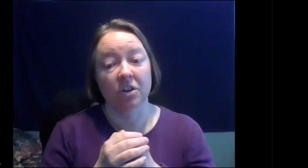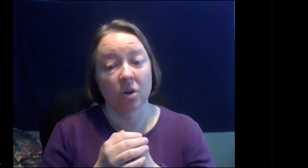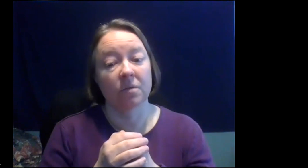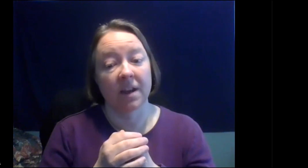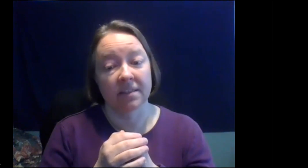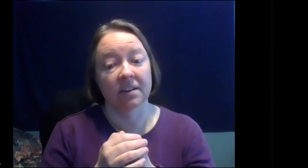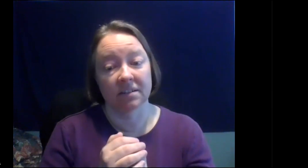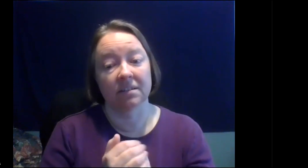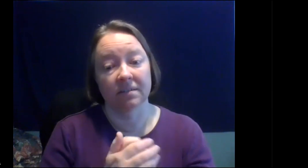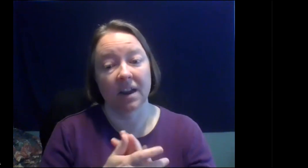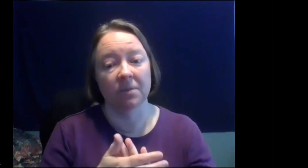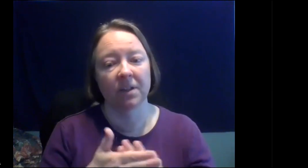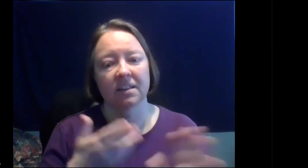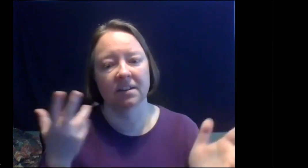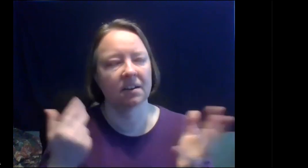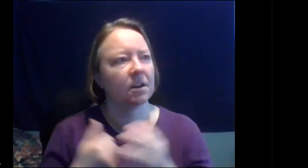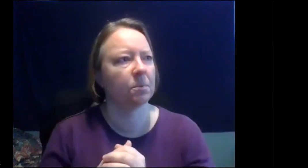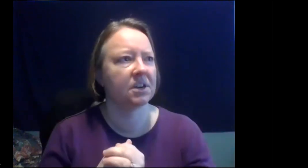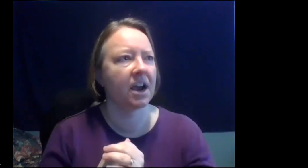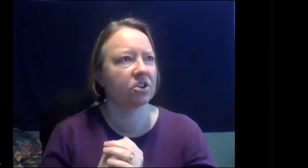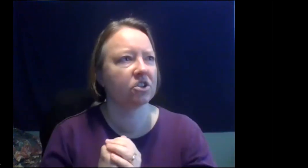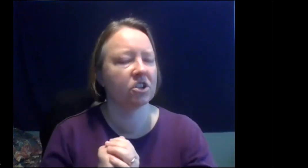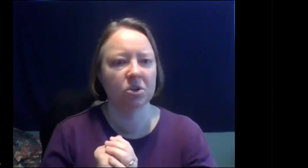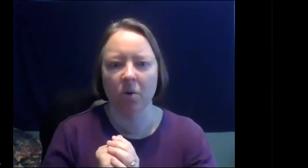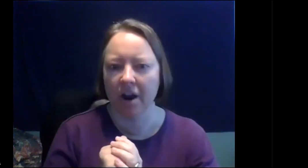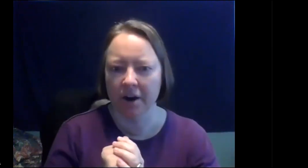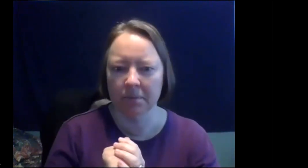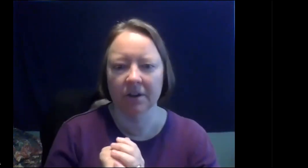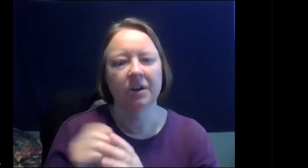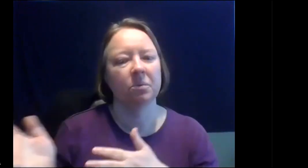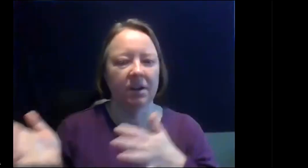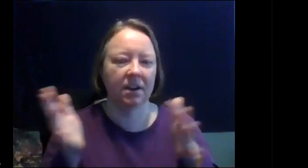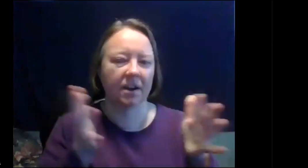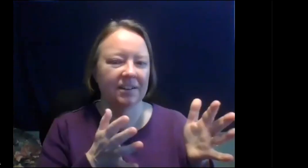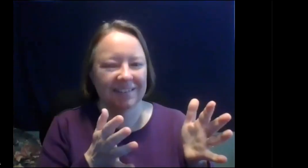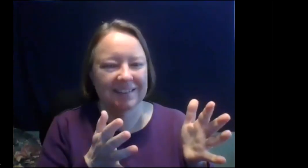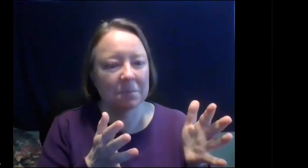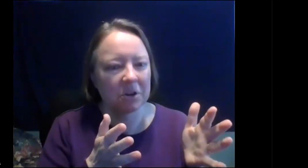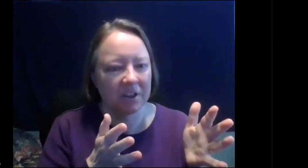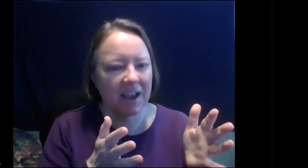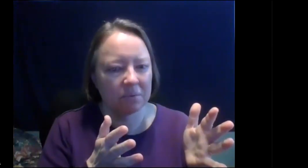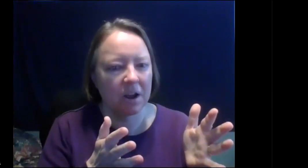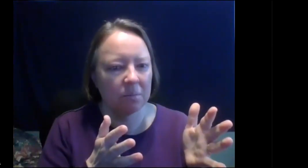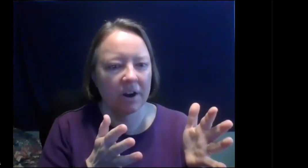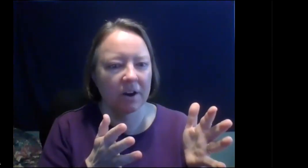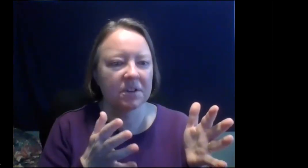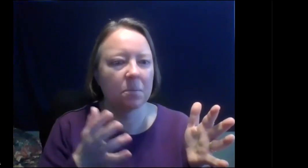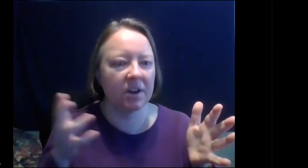the code of ethics. Kind of like with doctors, the do no harm. We are similar in that realm, where if